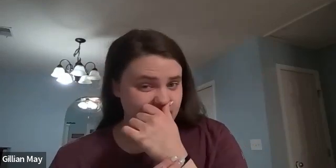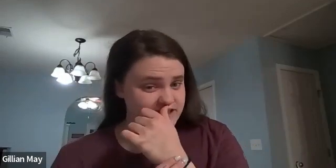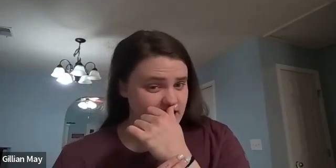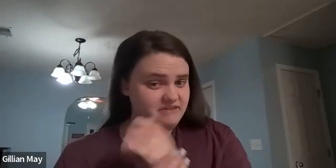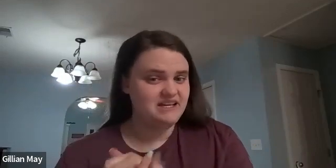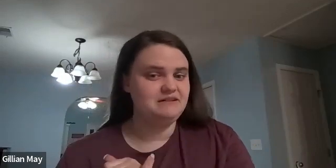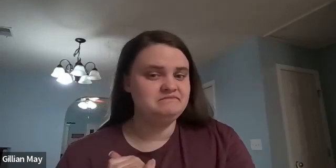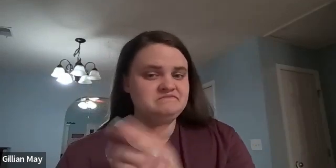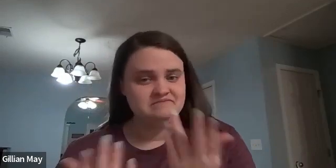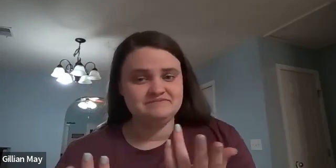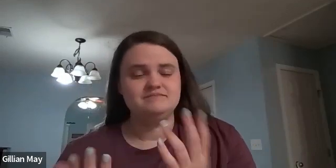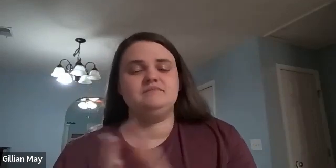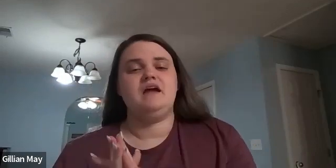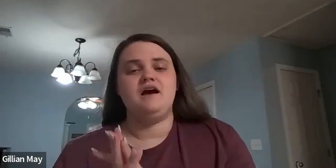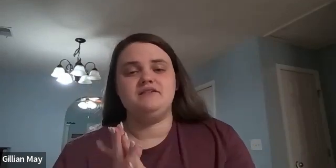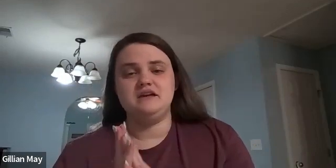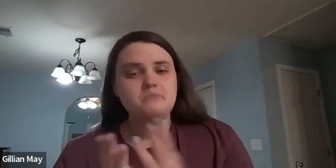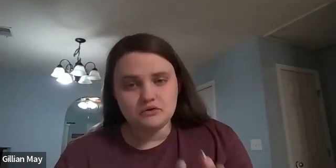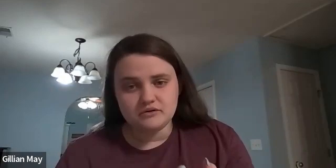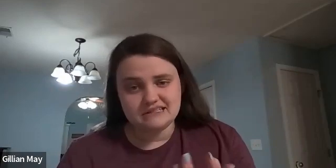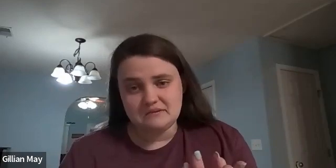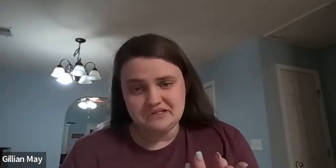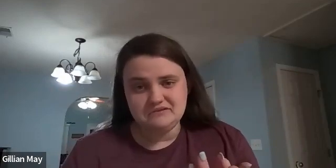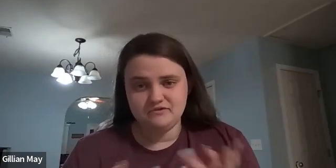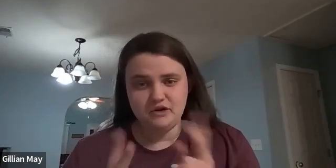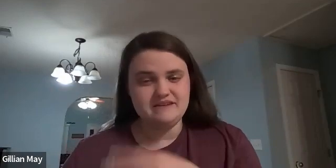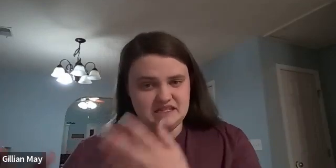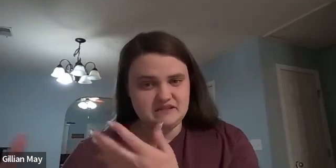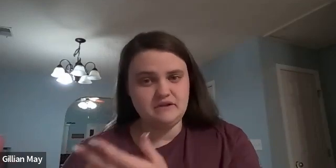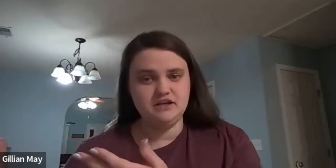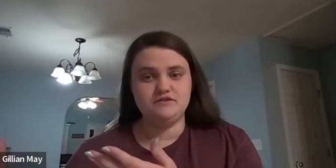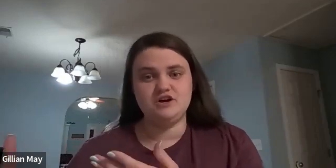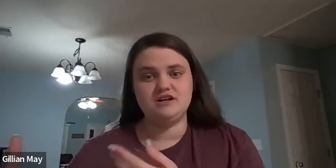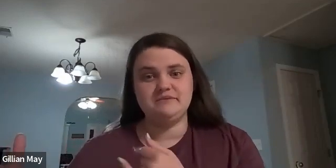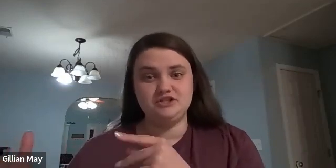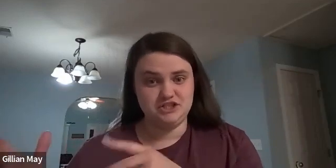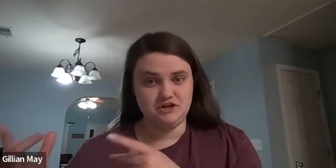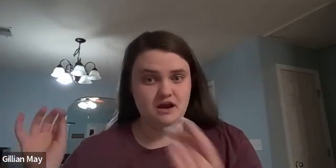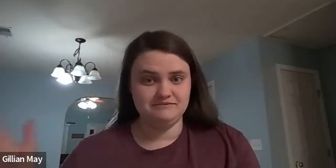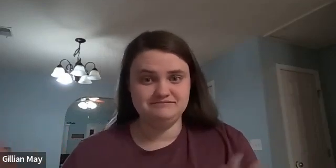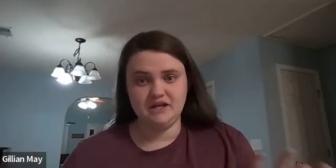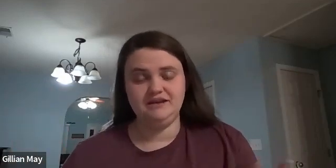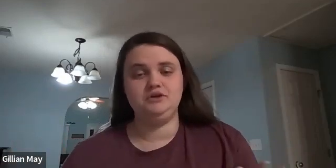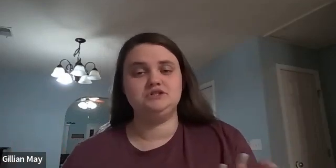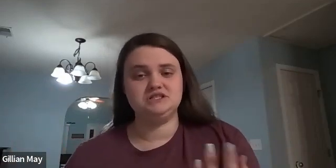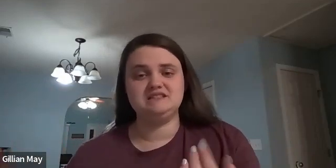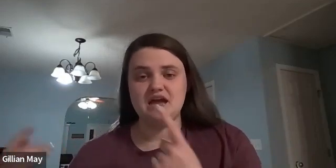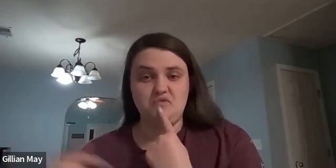orange, I mean, I think both are accepted in the sense of like, if you're talking about ginger hair, like you would just say